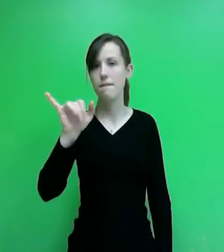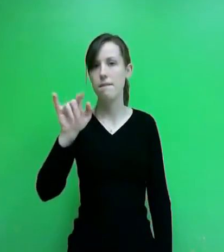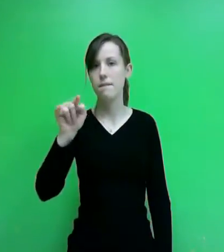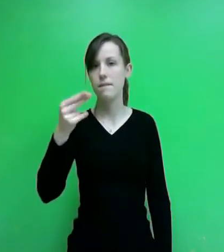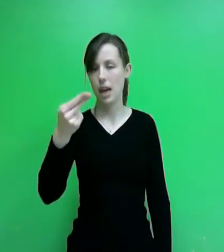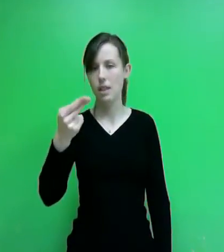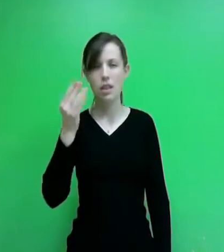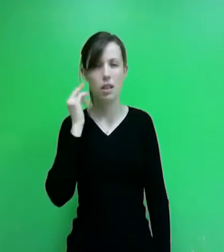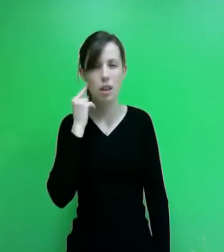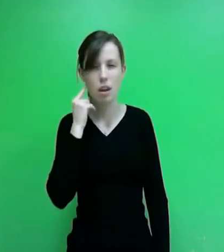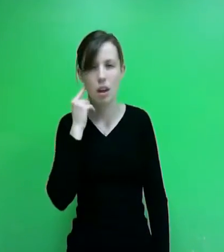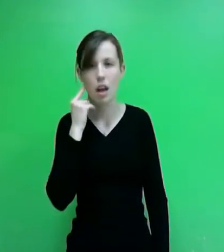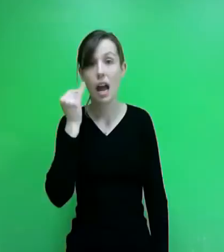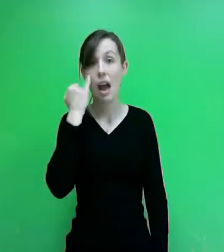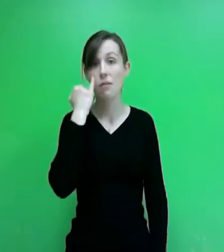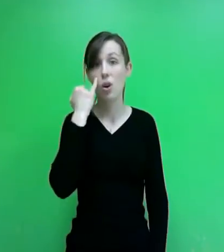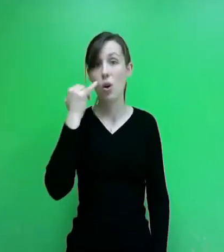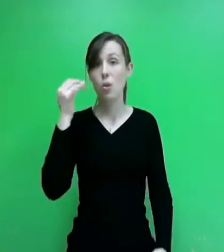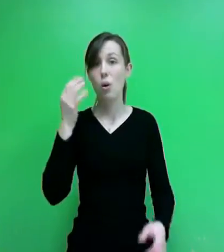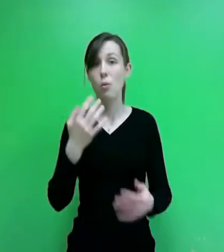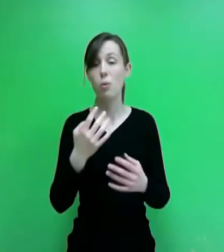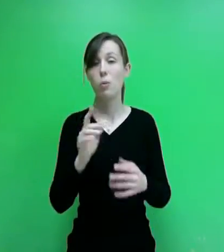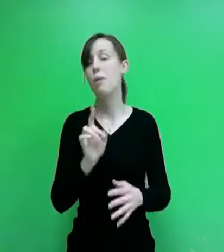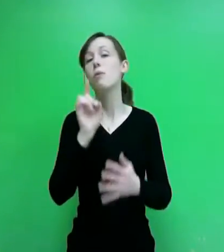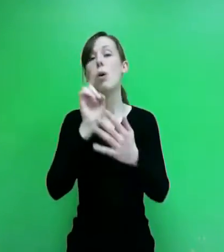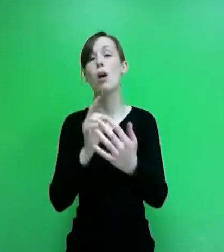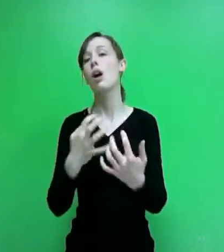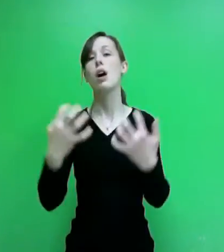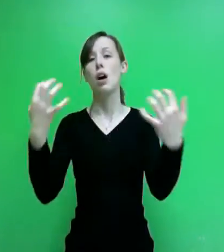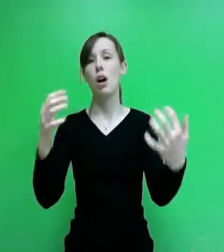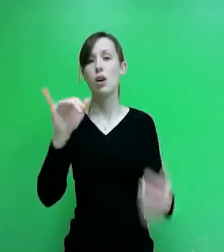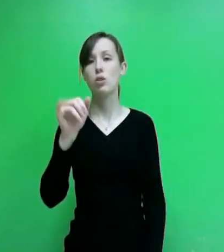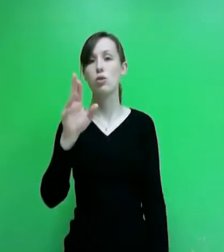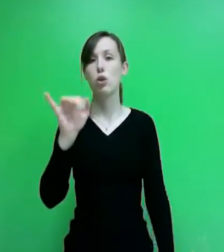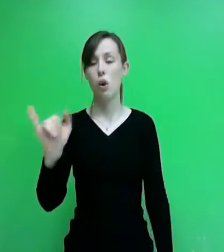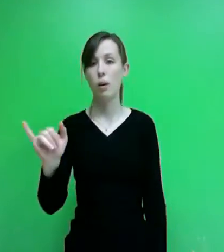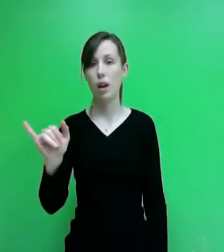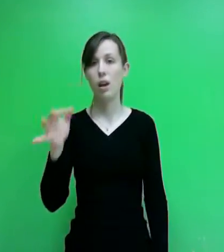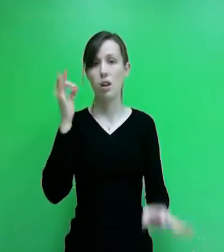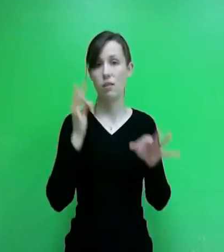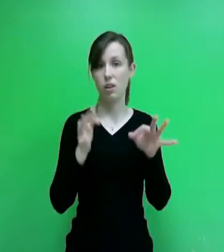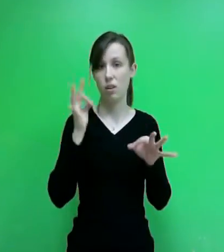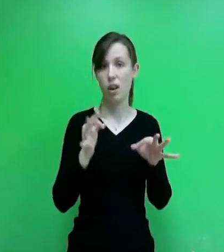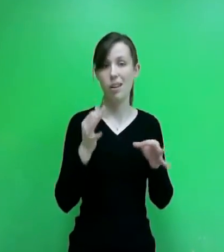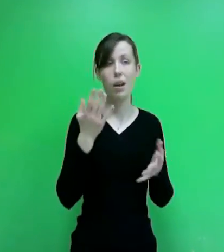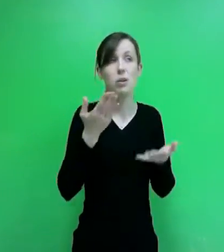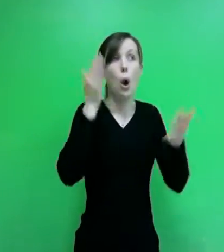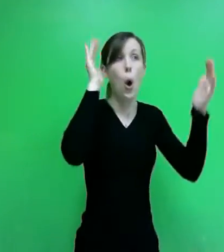ever on trial, which I hope that you're not, but you never know. Some of you may find yourself or other people that you know in that